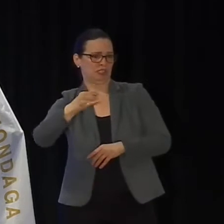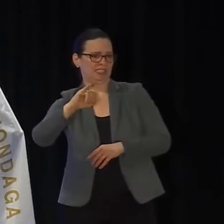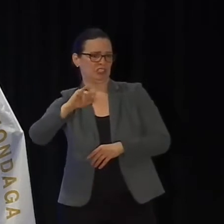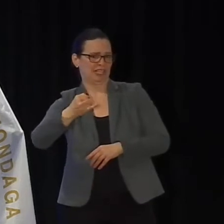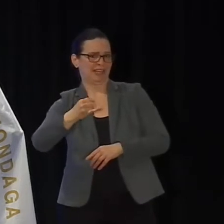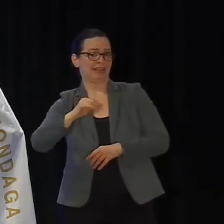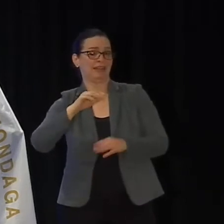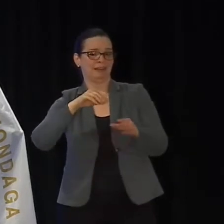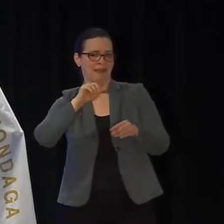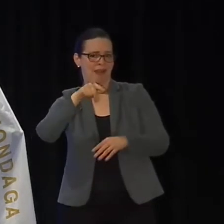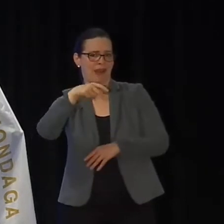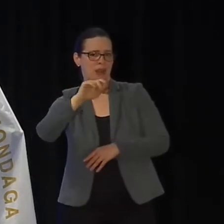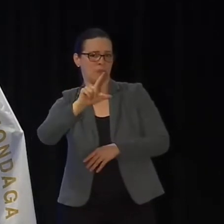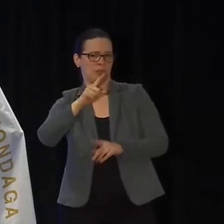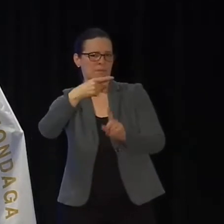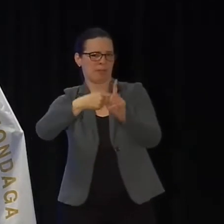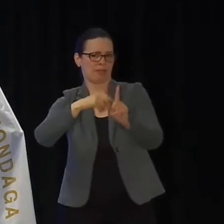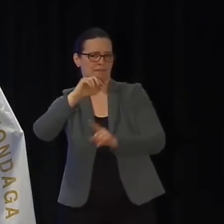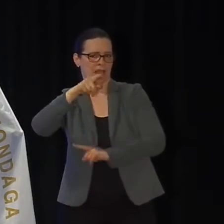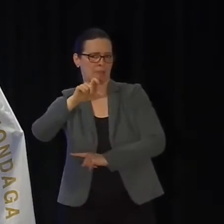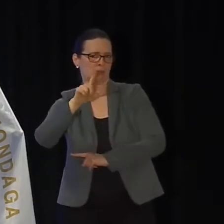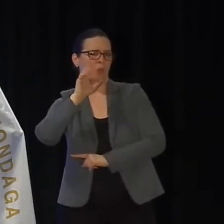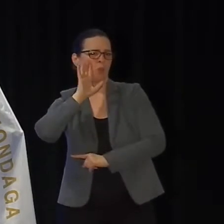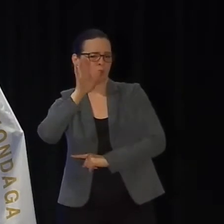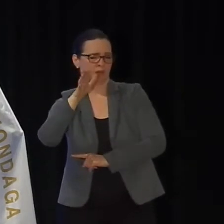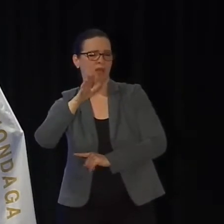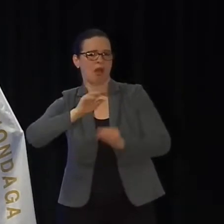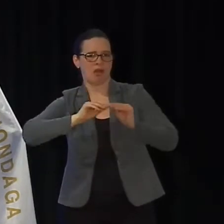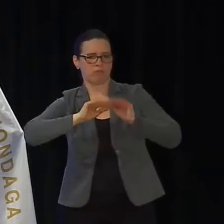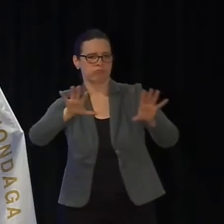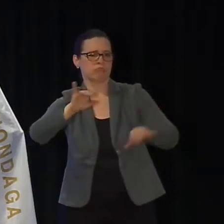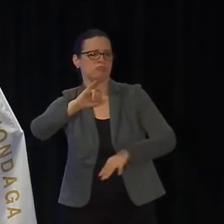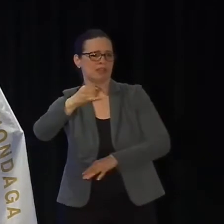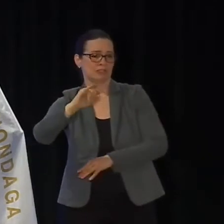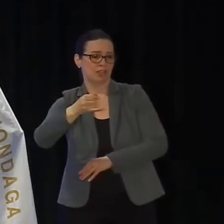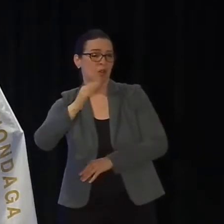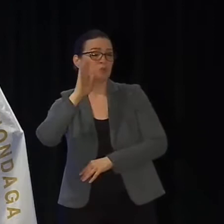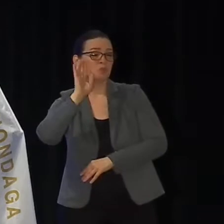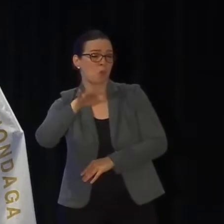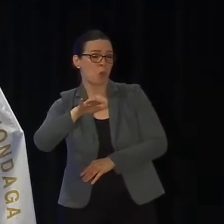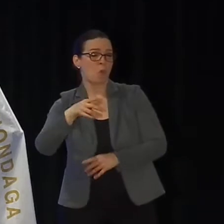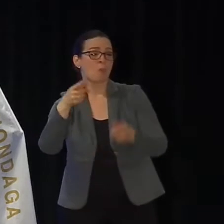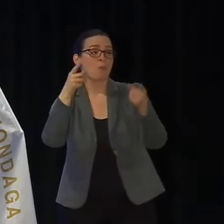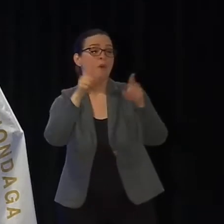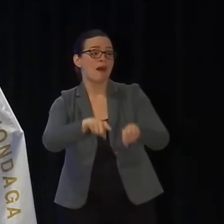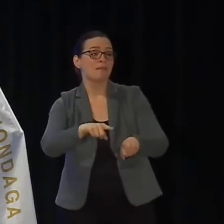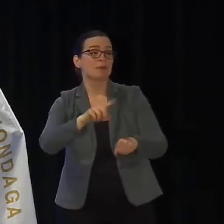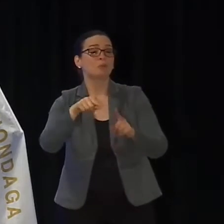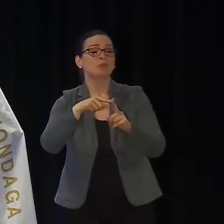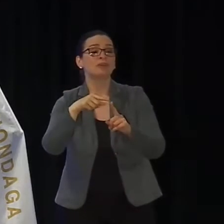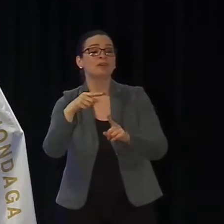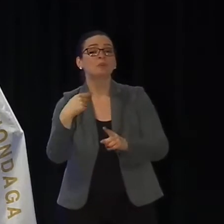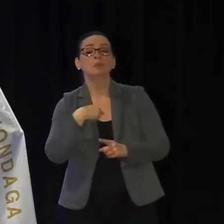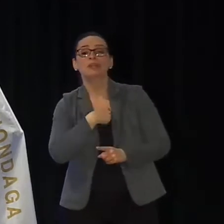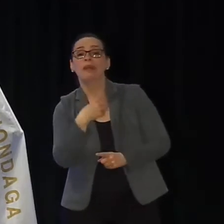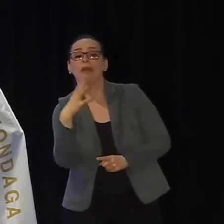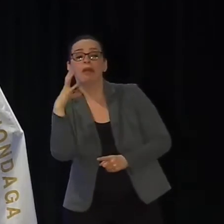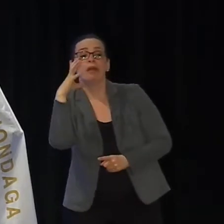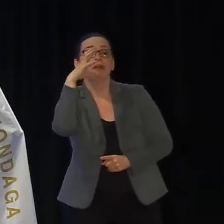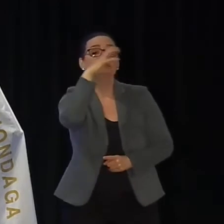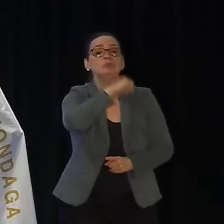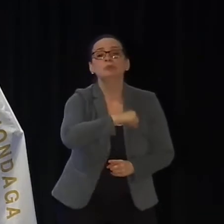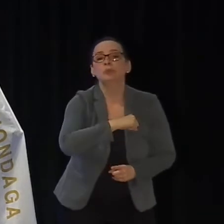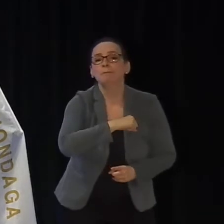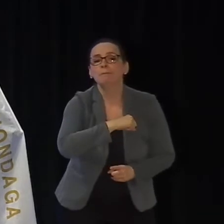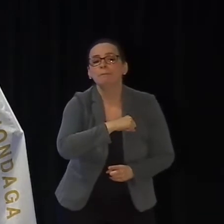right? We can spell that out. But I'm going to assume that we're going to get more vaccine next week, and